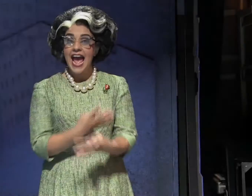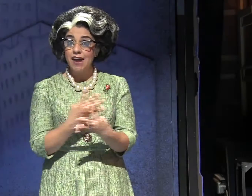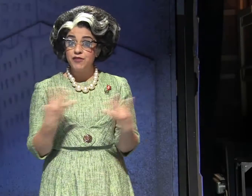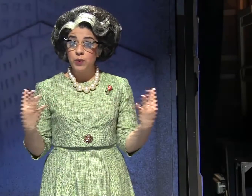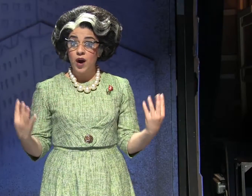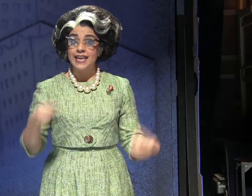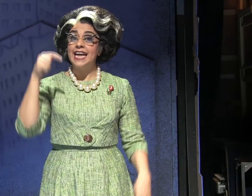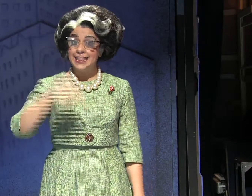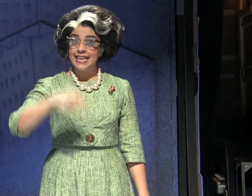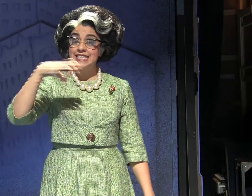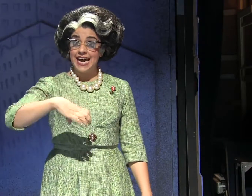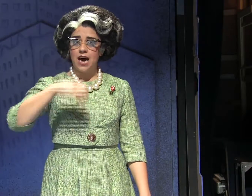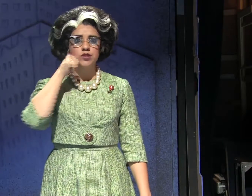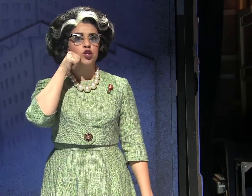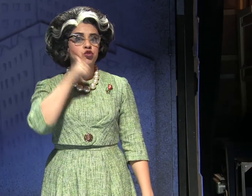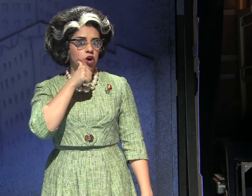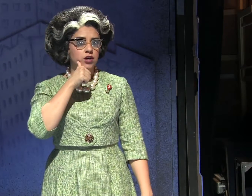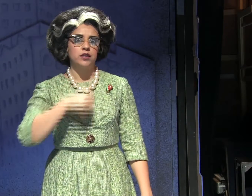Everyone in this town's a crook.